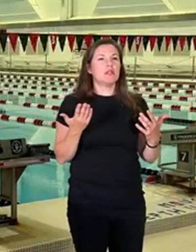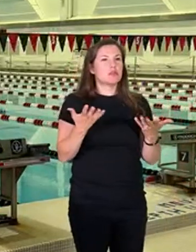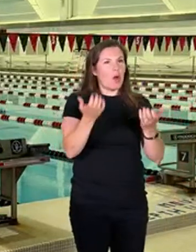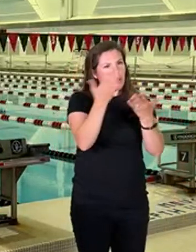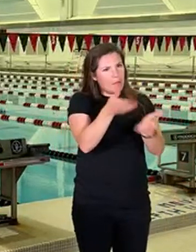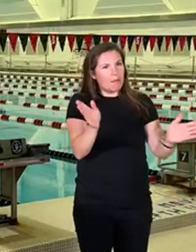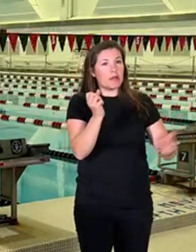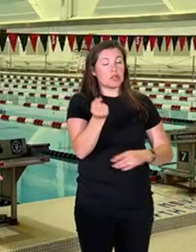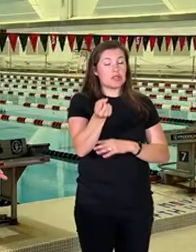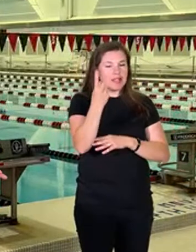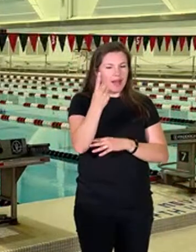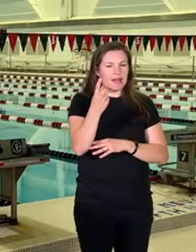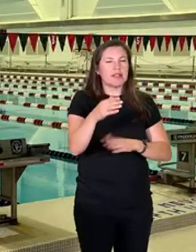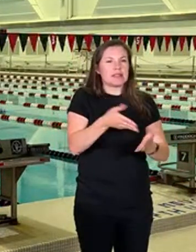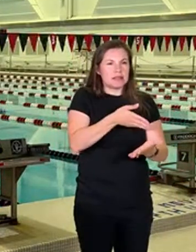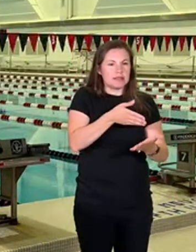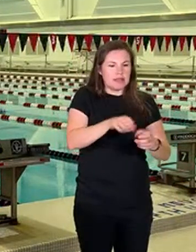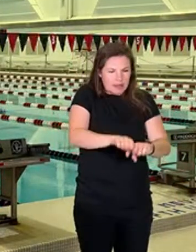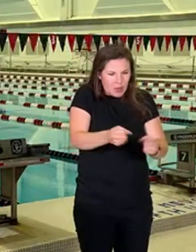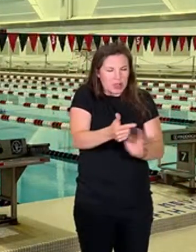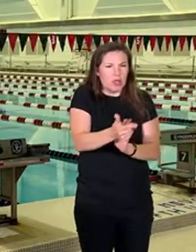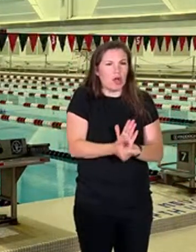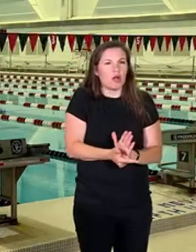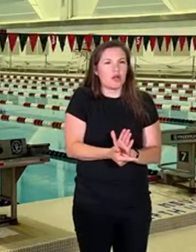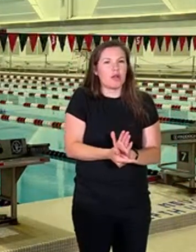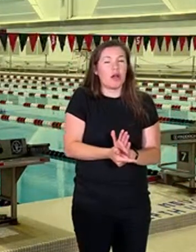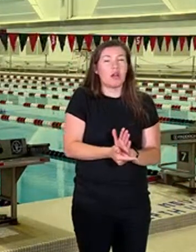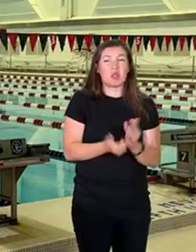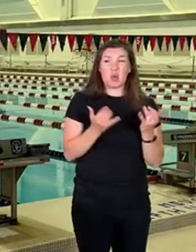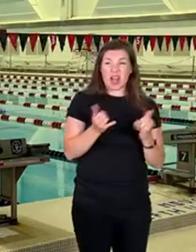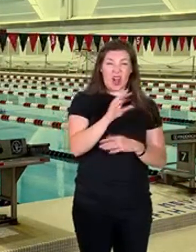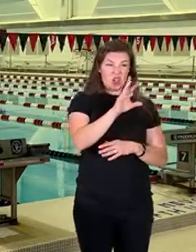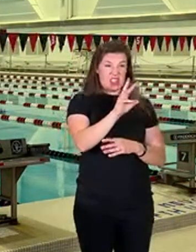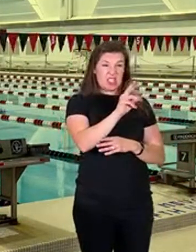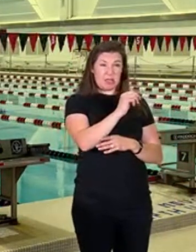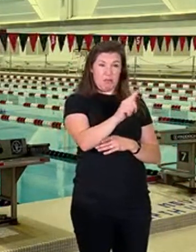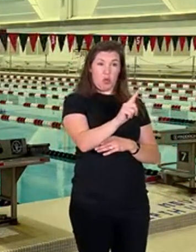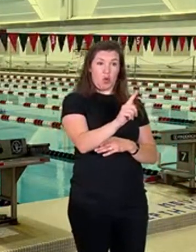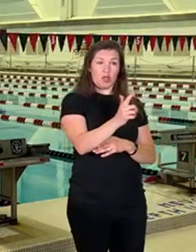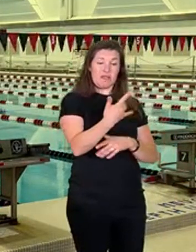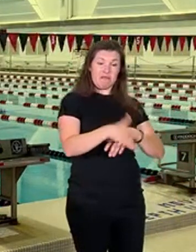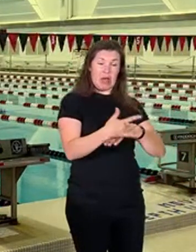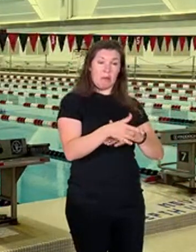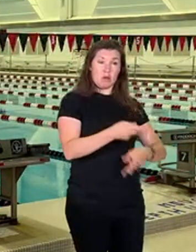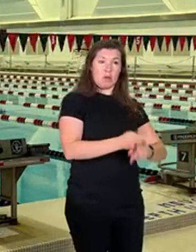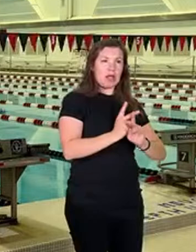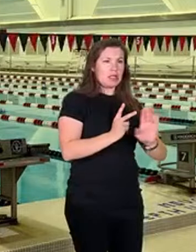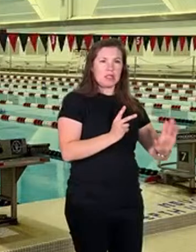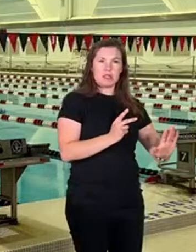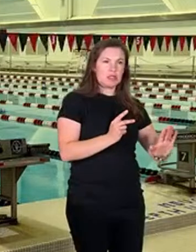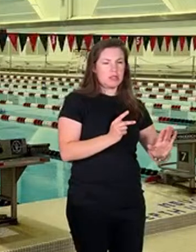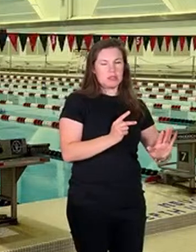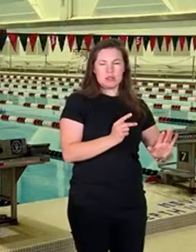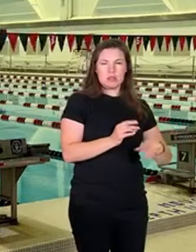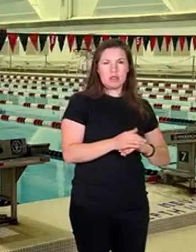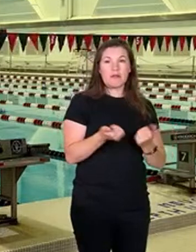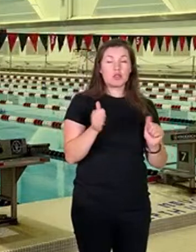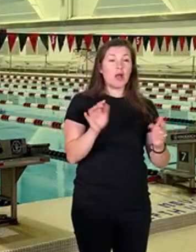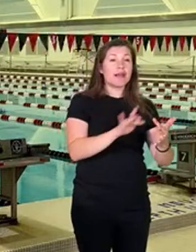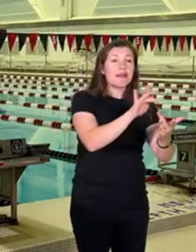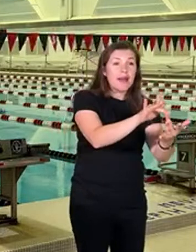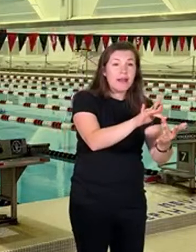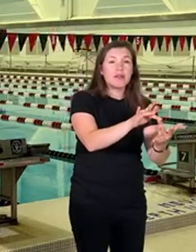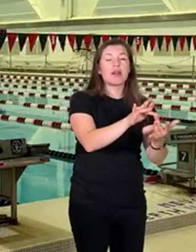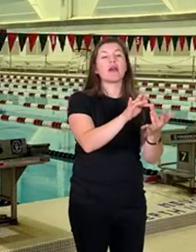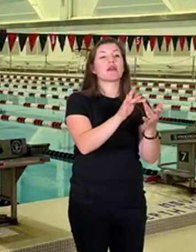to understand that there may be 6 right now. That changes. It's not. We tried to contact and get in